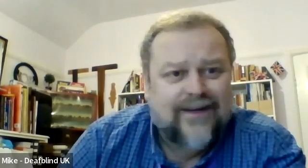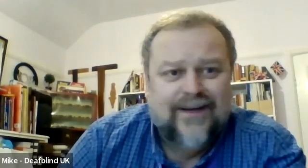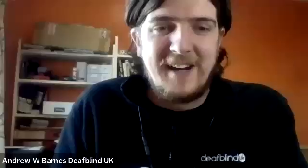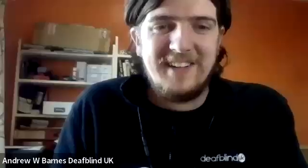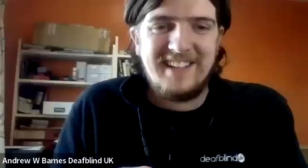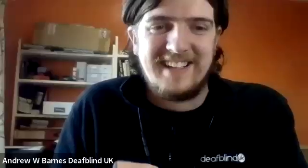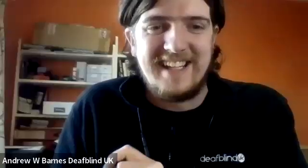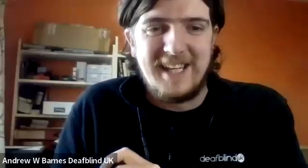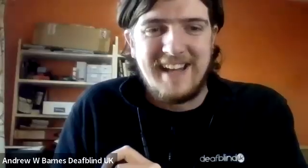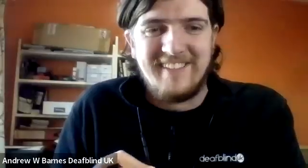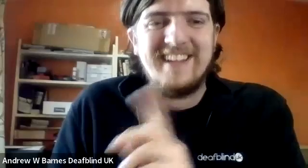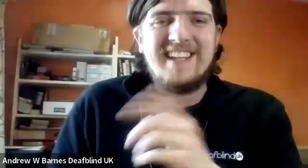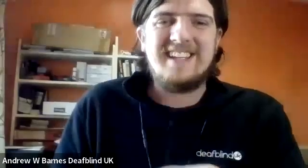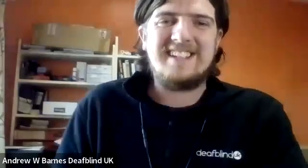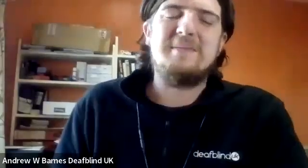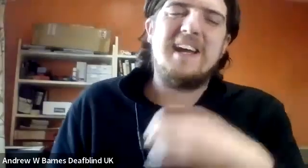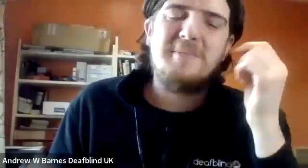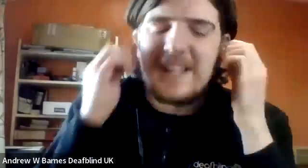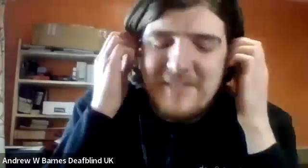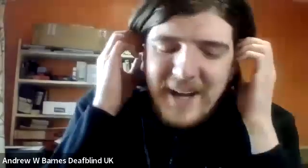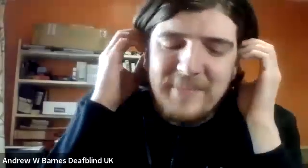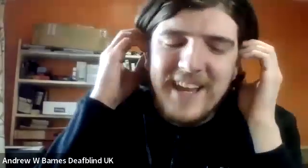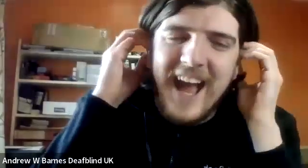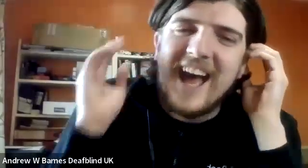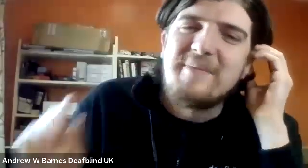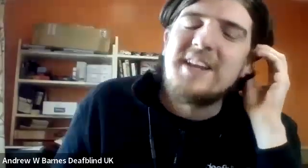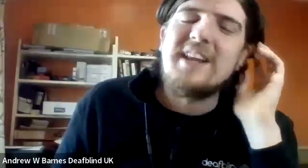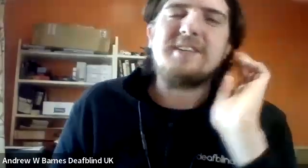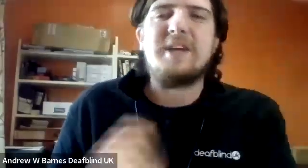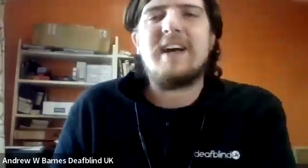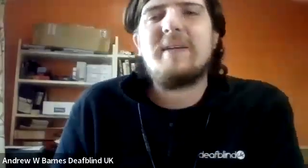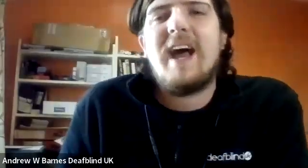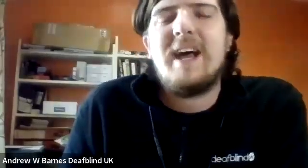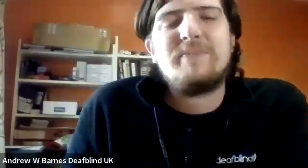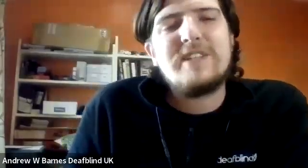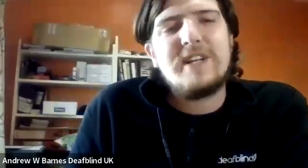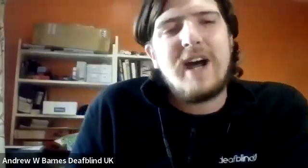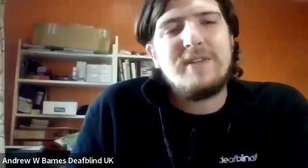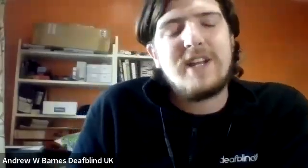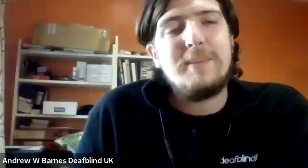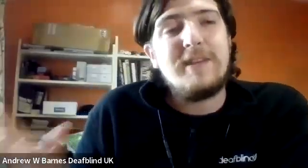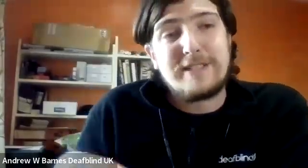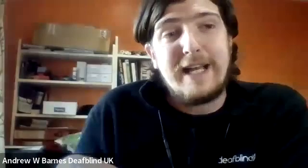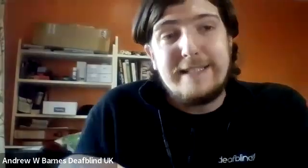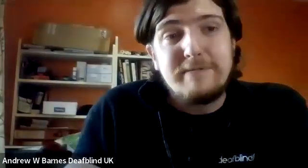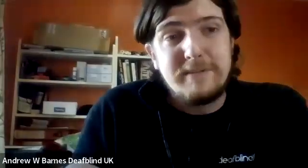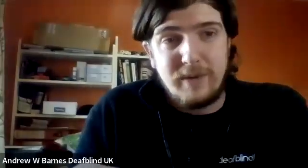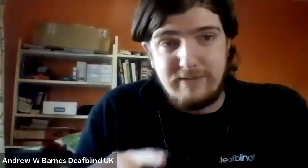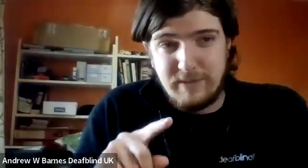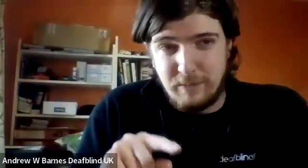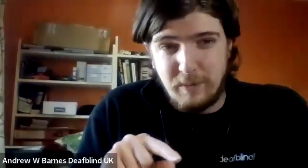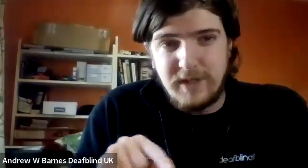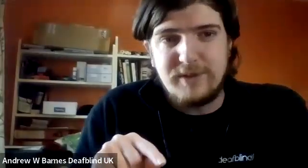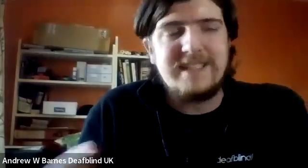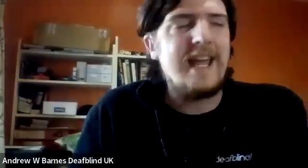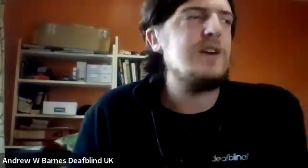Hear me now? Yes. Can you hear me now? Yeah, you can hear me now. Brilliant. Right. Knew that was going to work. So I was just going to come in on a slightly different point